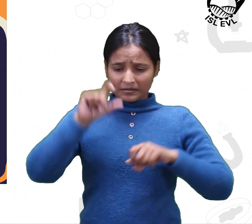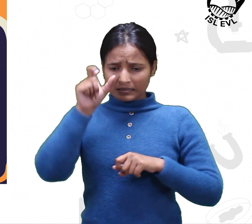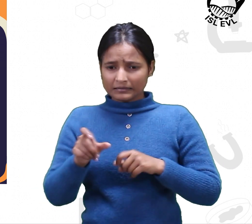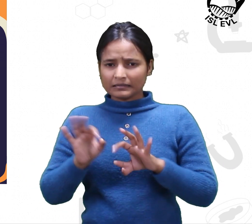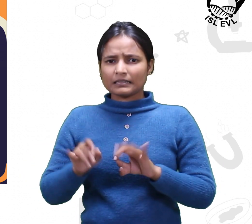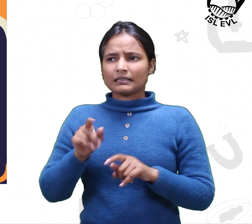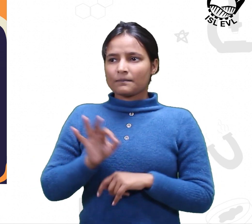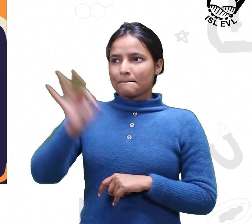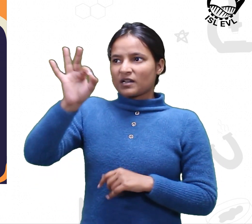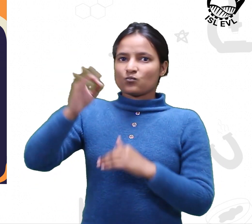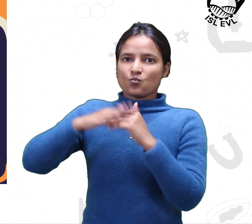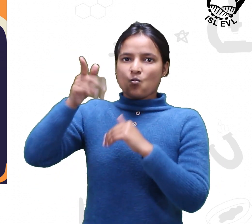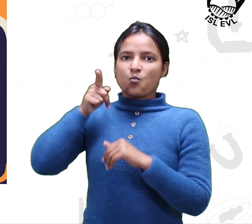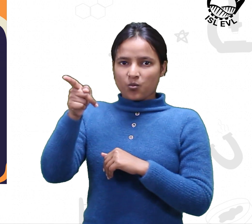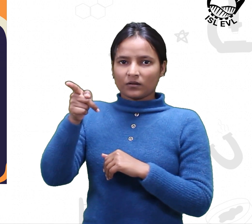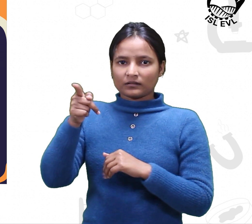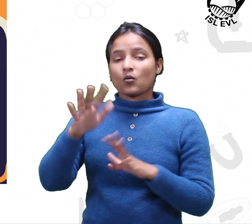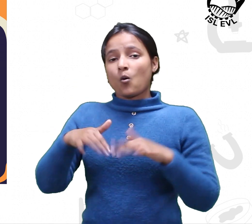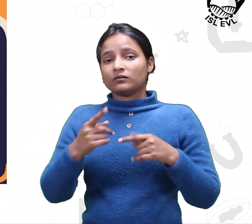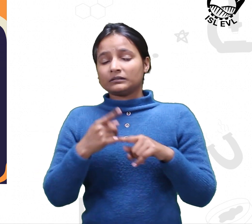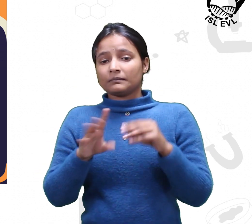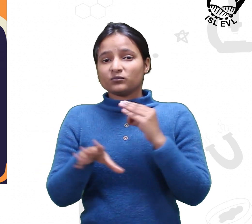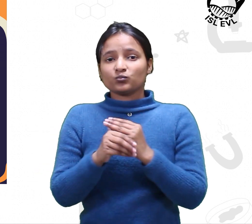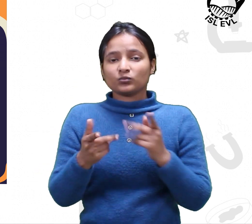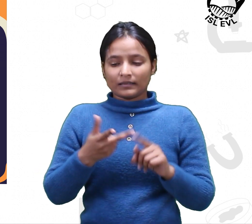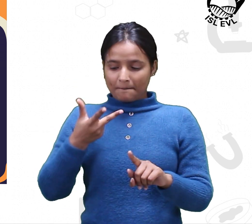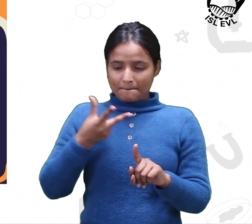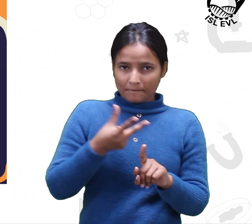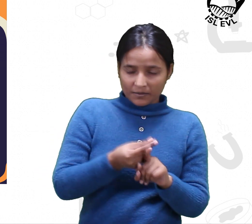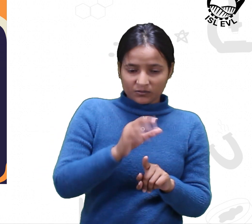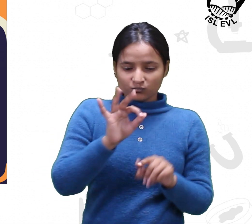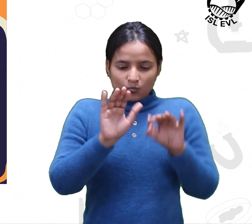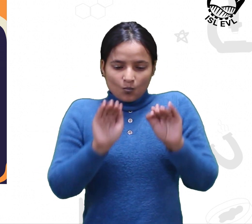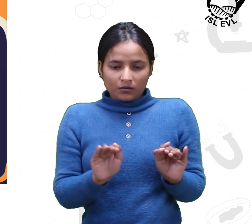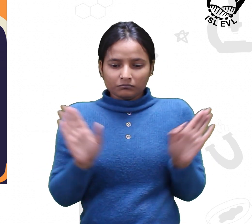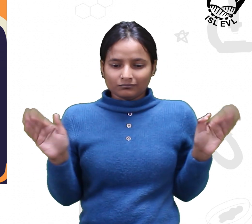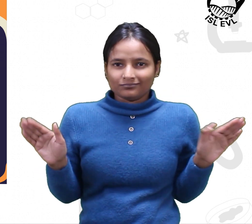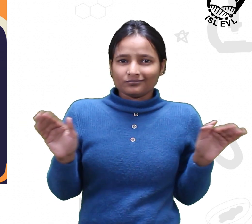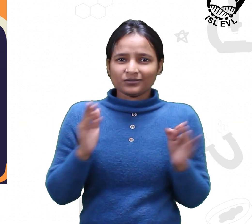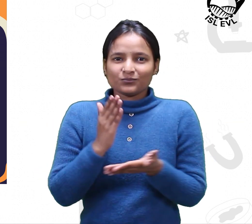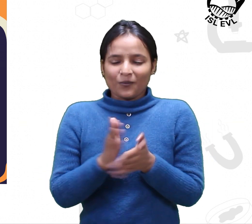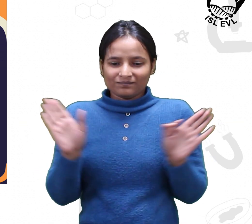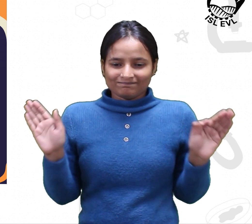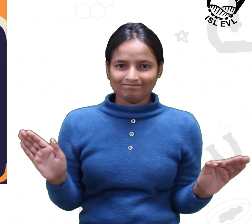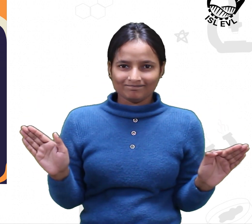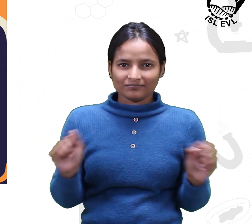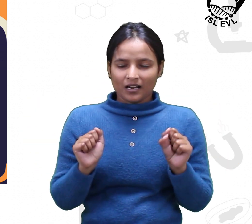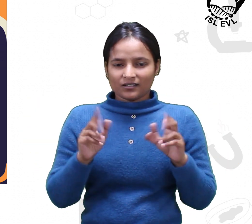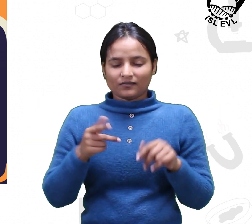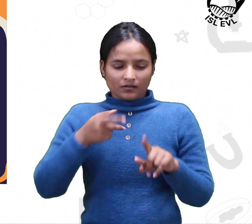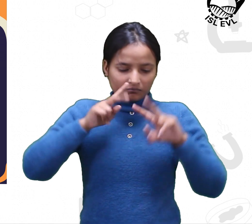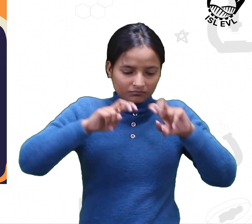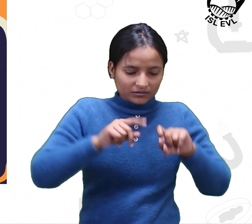we anesthetize our flies. So essentially introduce some sort of chemical so that they are not moving. So then we can move them from